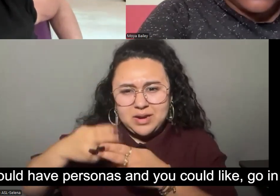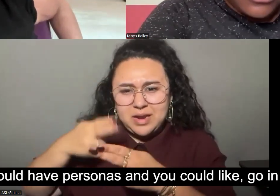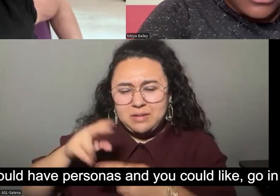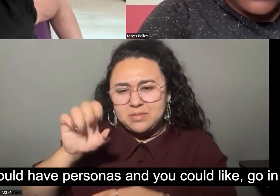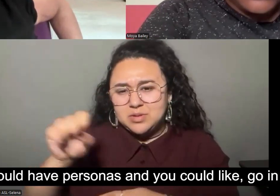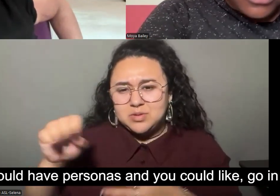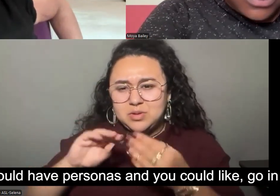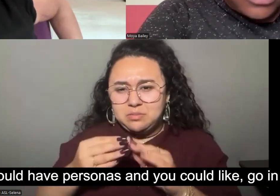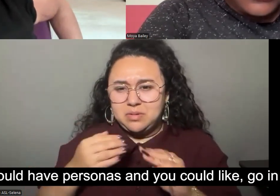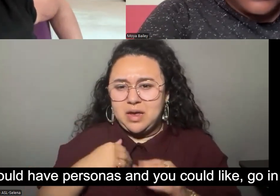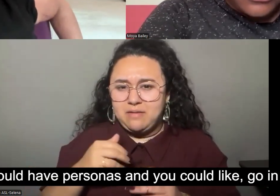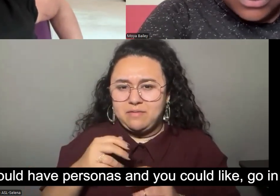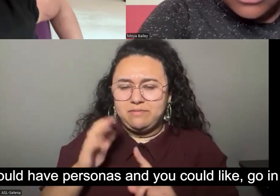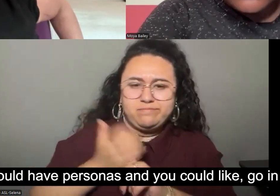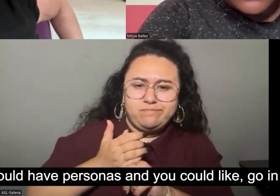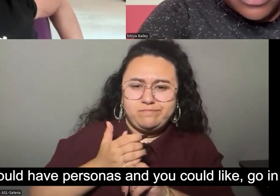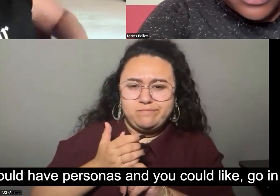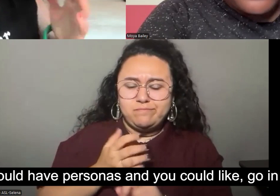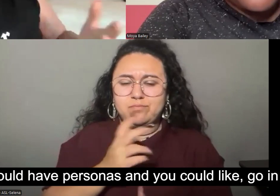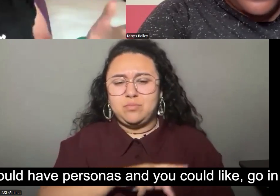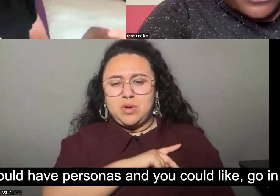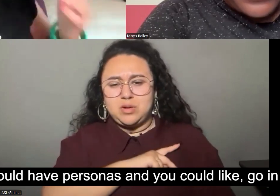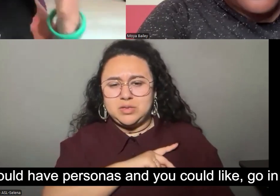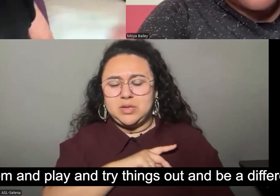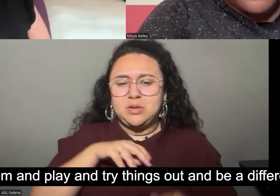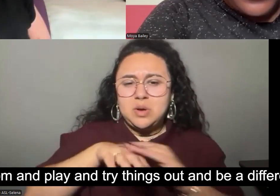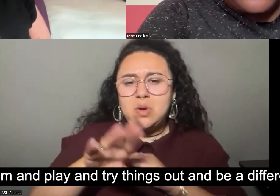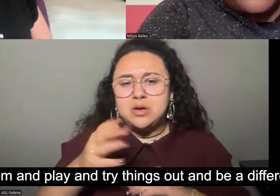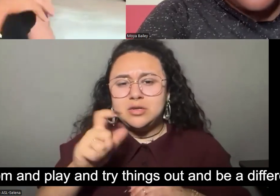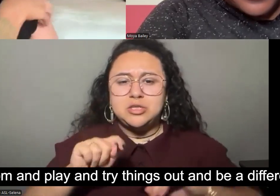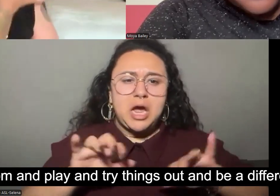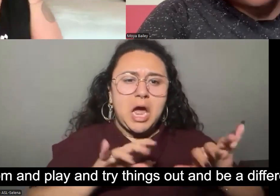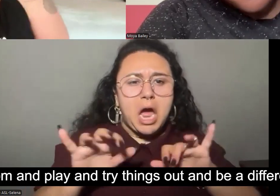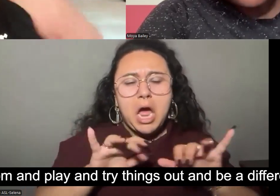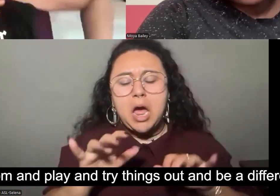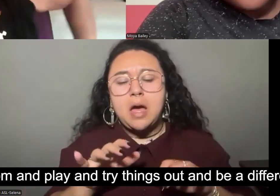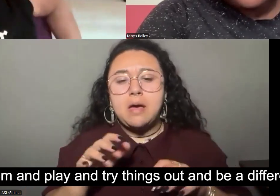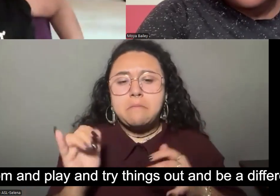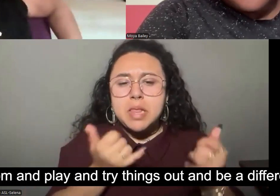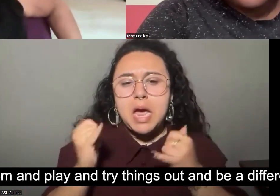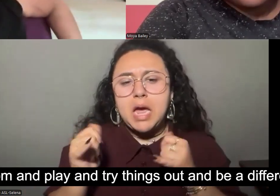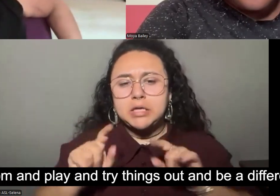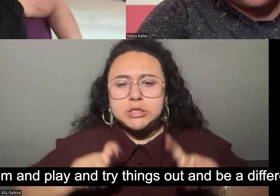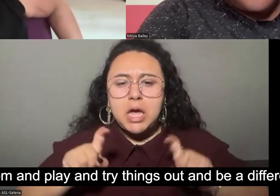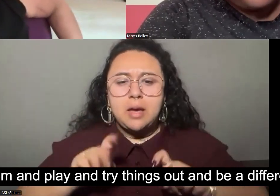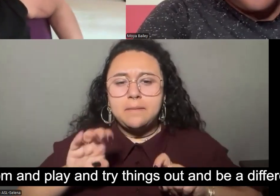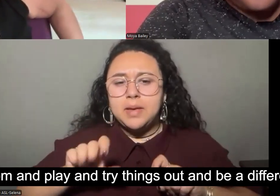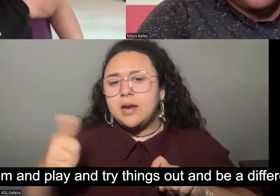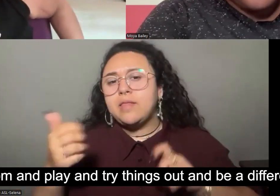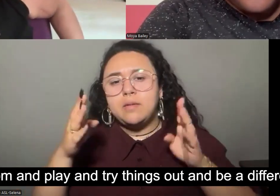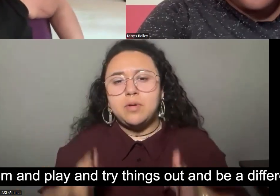you could have personas and you could like go into chat rooms and play and you could like try things out and you could be a different